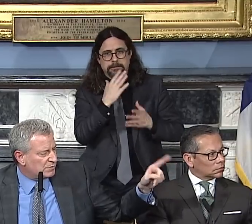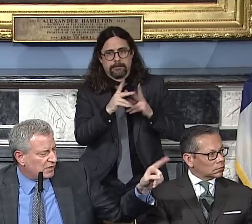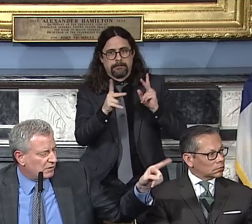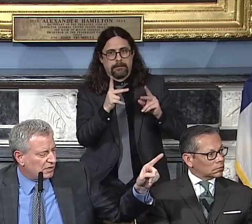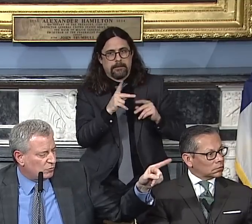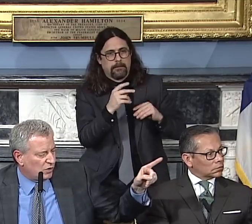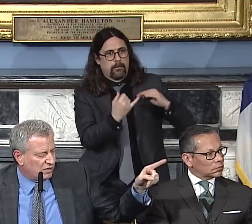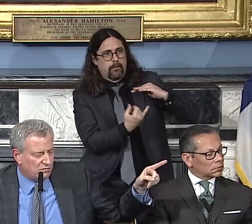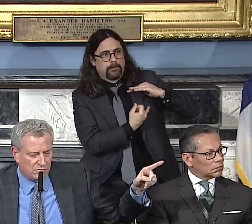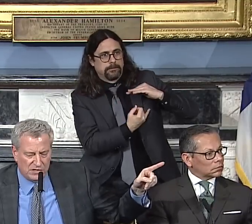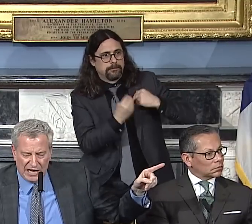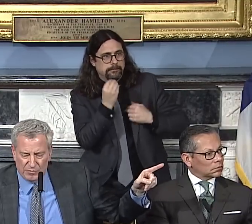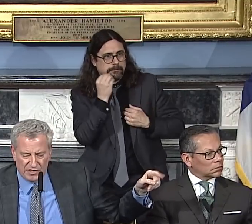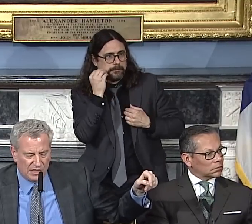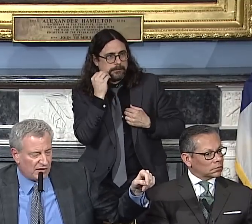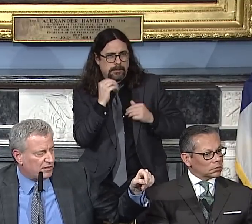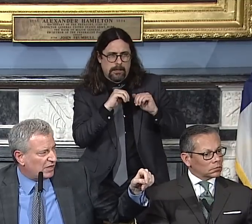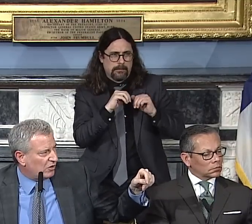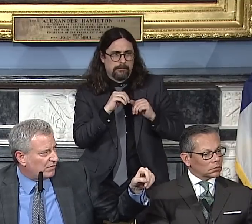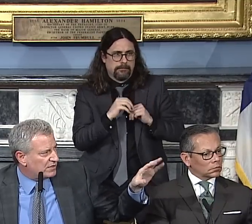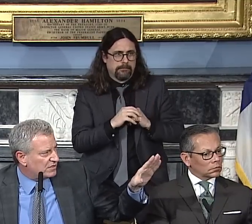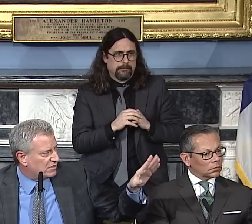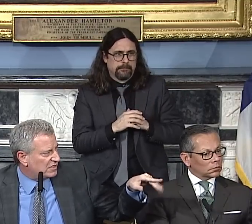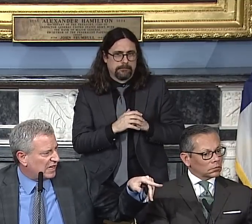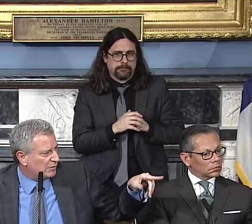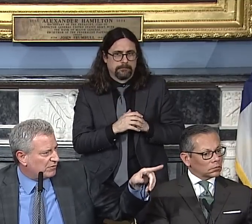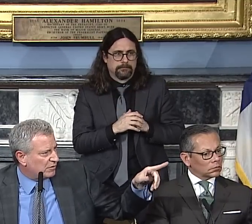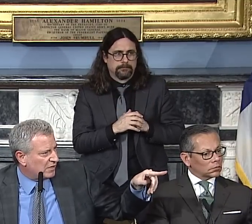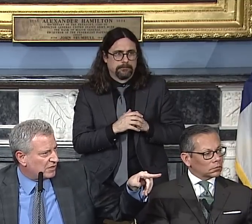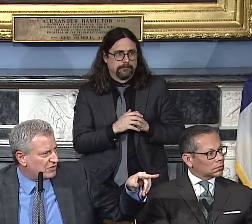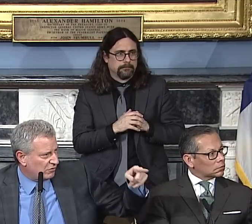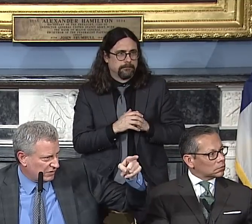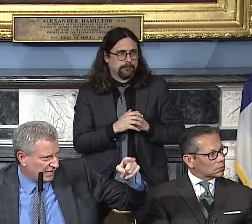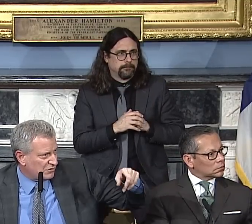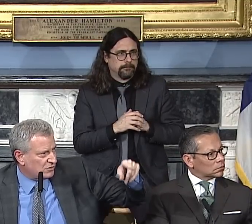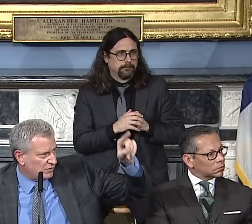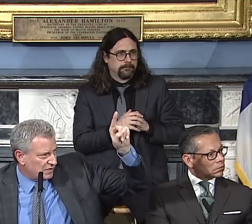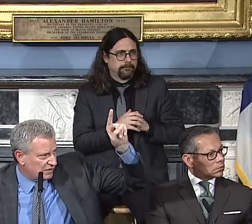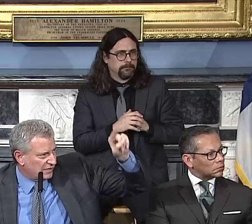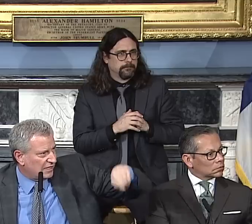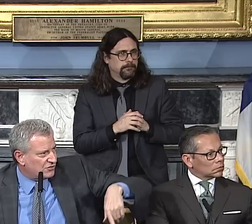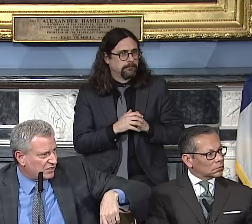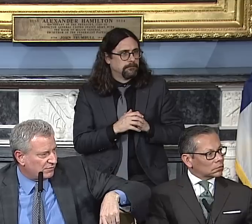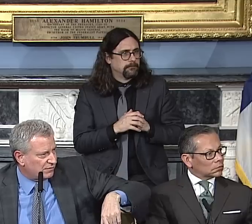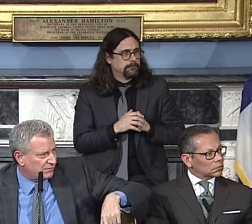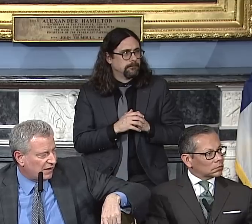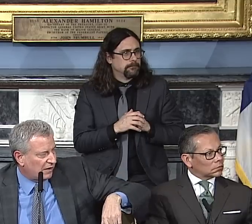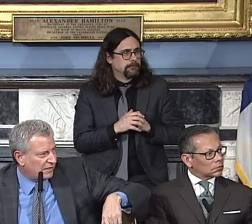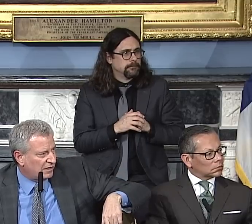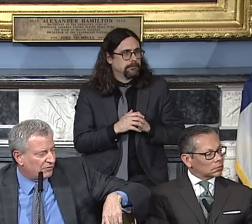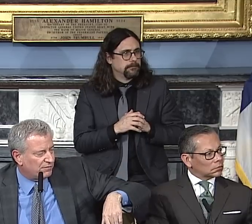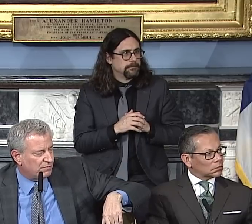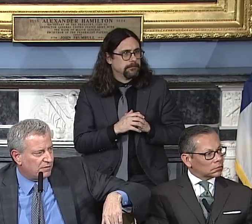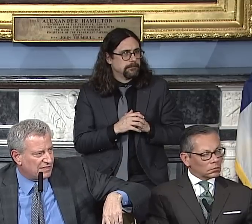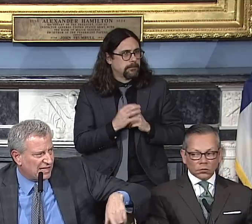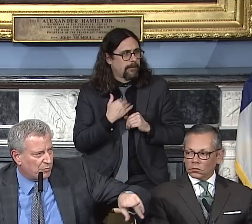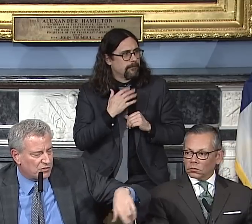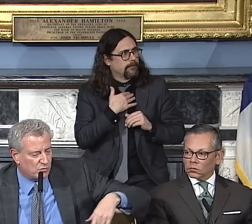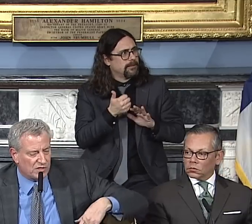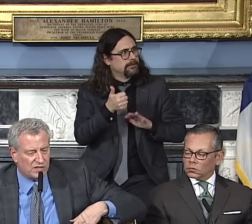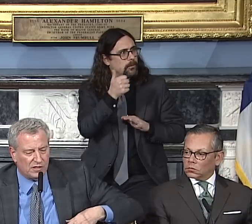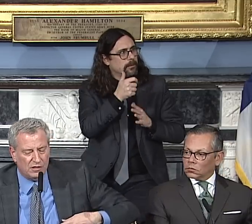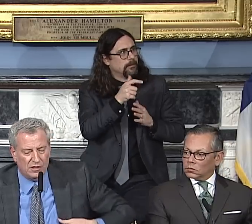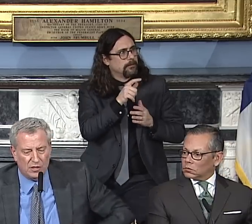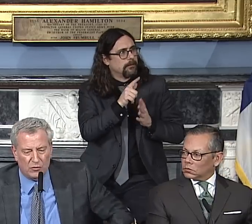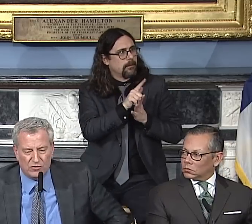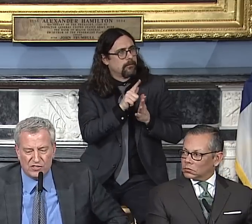going to ask I need one document that I left in my office. There's a document from my general counsel with the delineation of a variety of examples